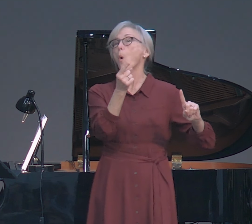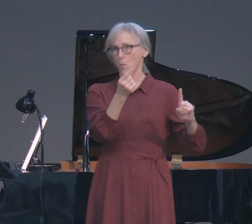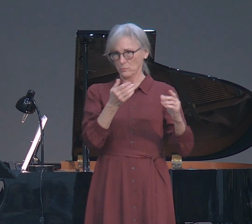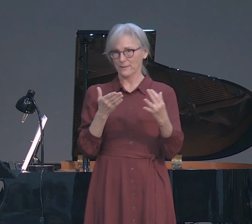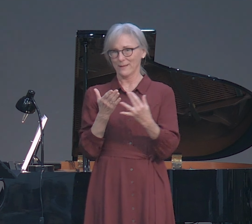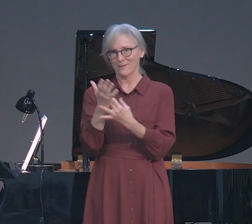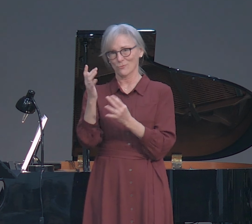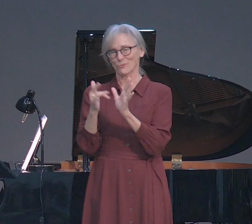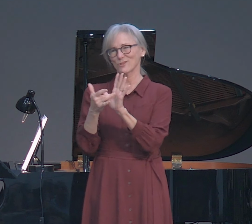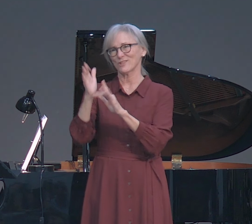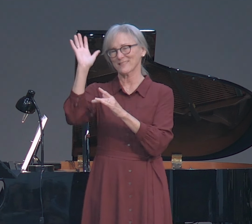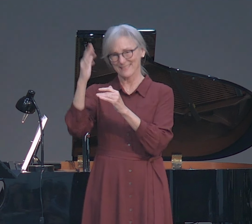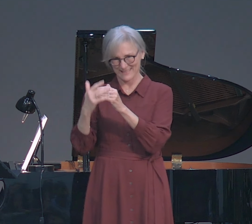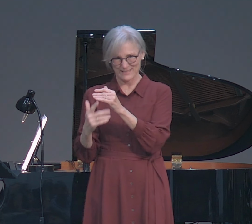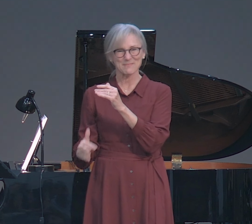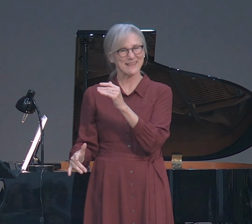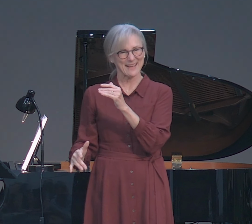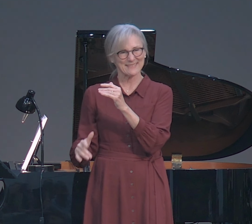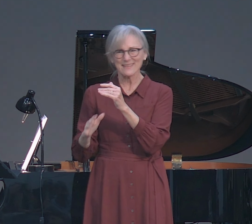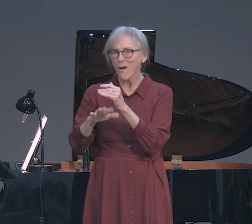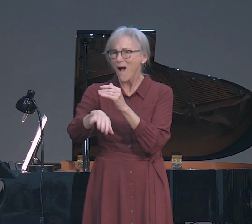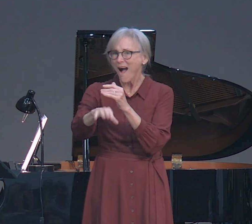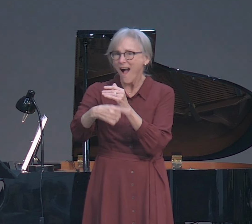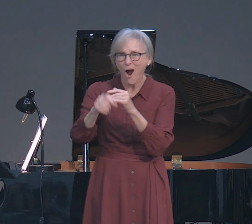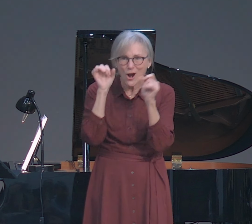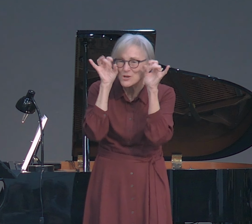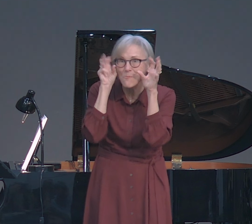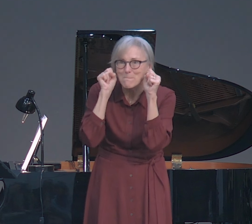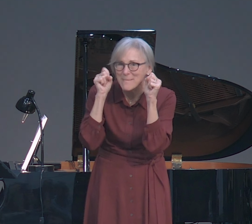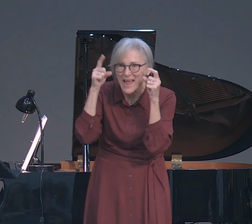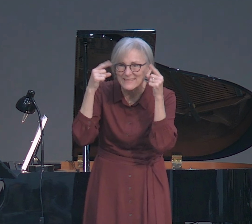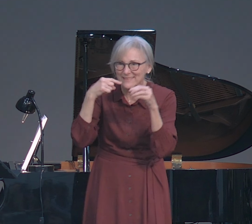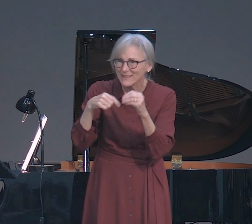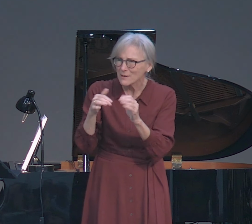blood. So, are you amazed at Jesus?